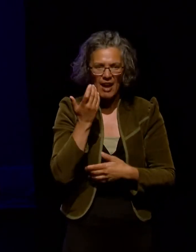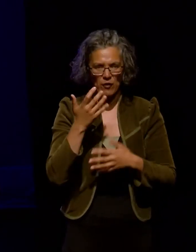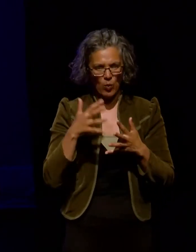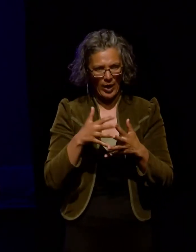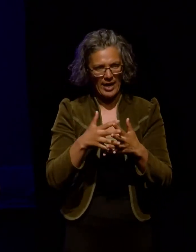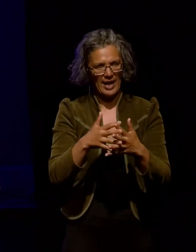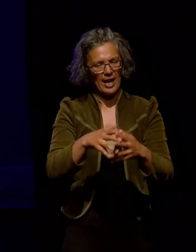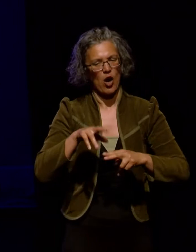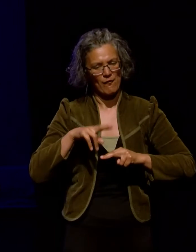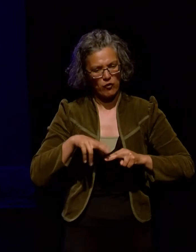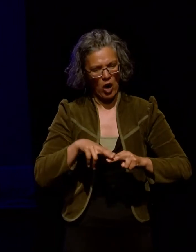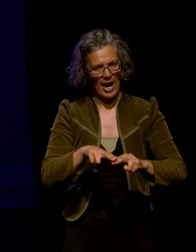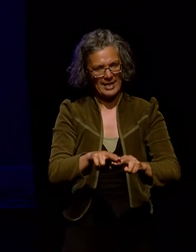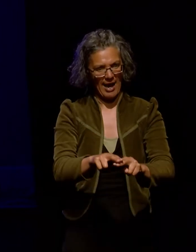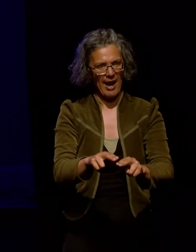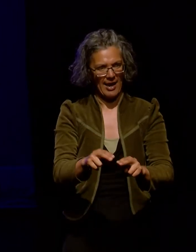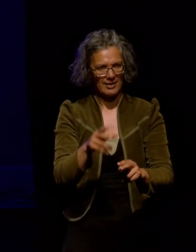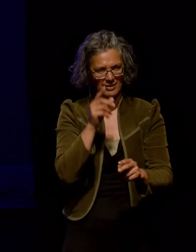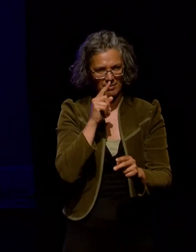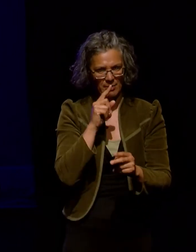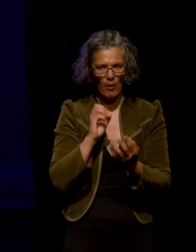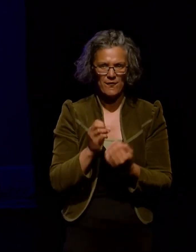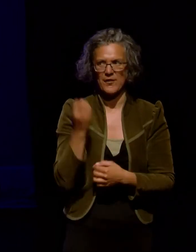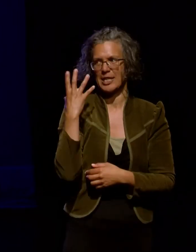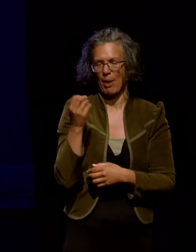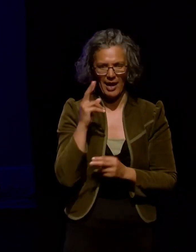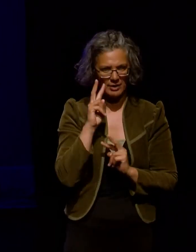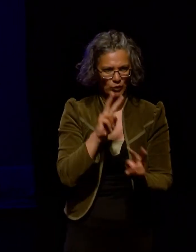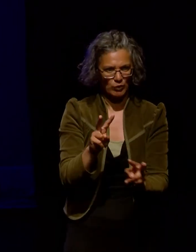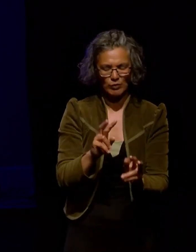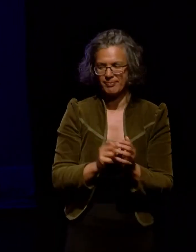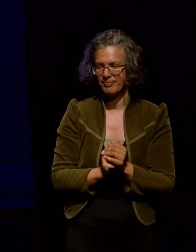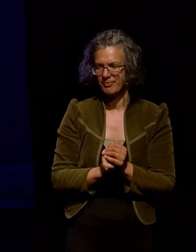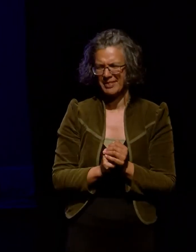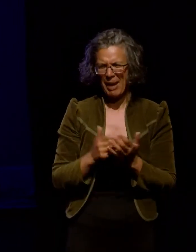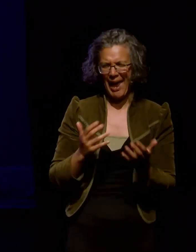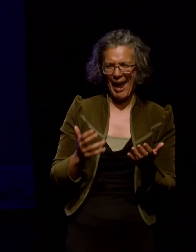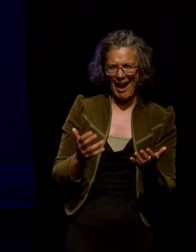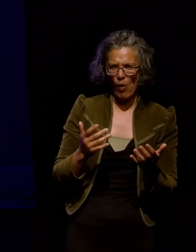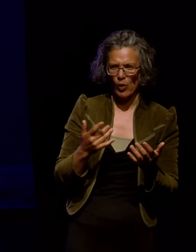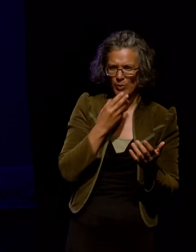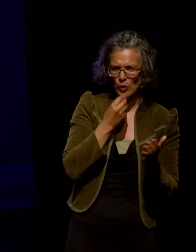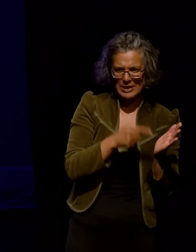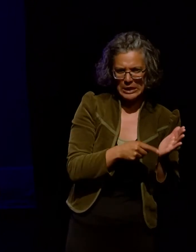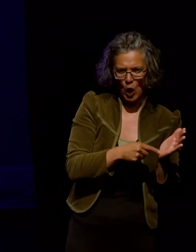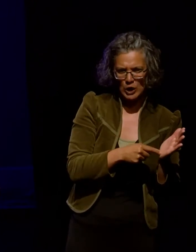more. How could we further harness technology to tell some of our interesting Dunedin stories?